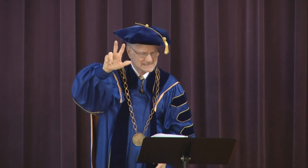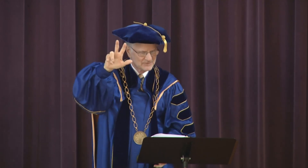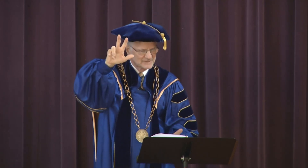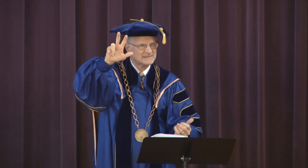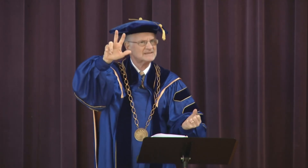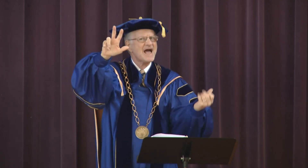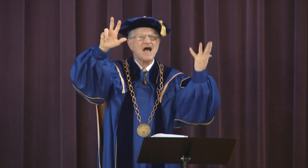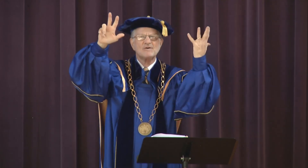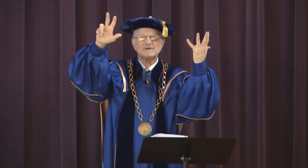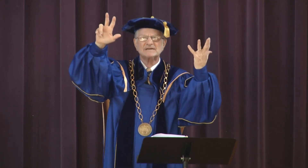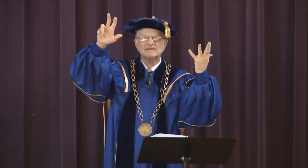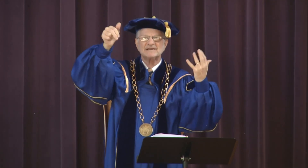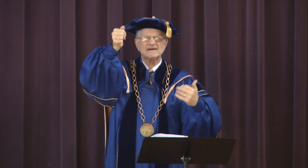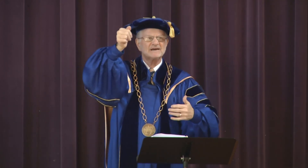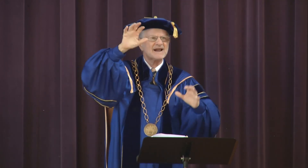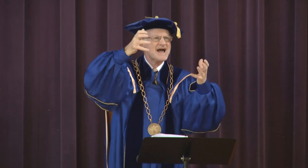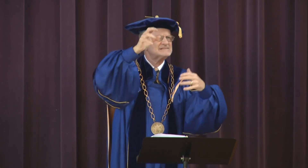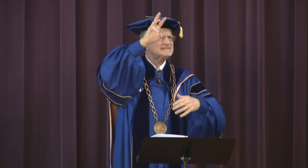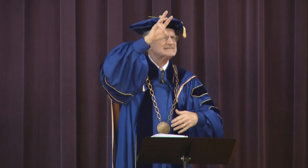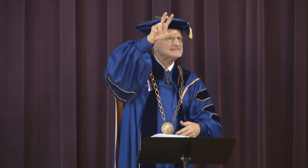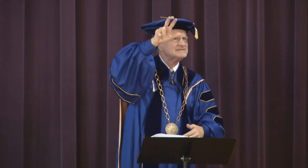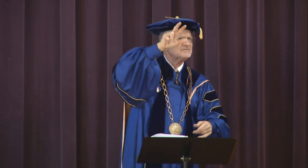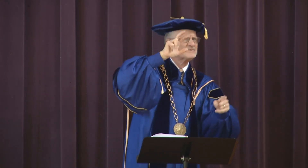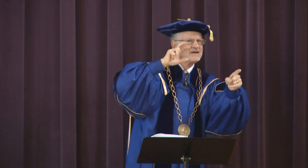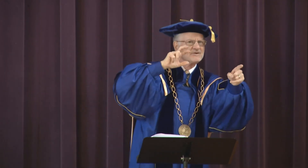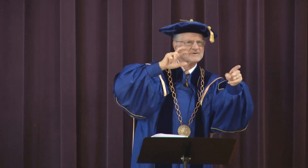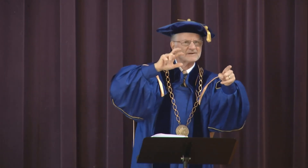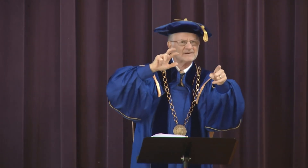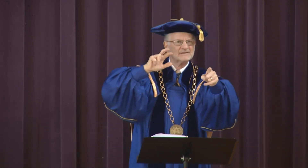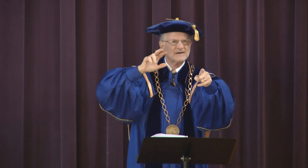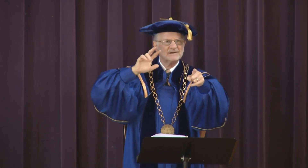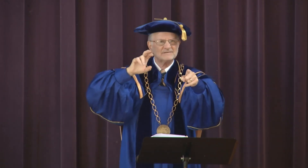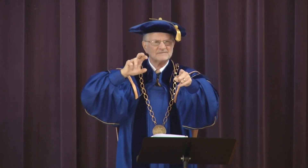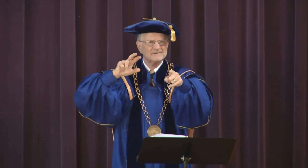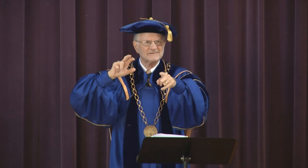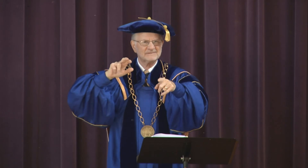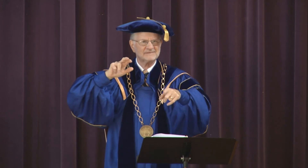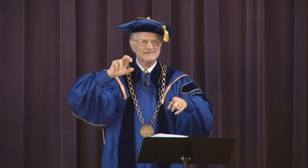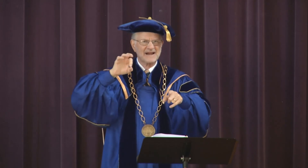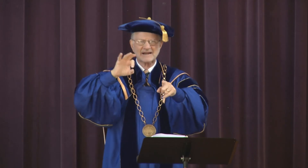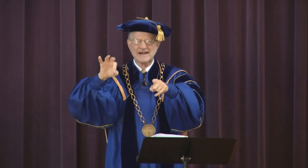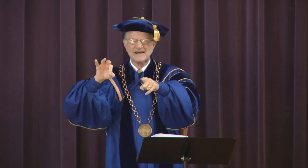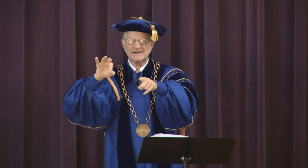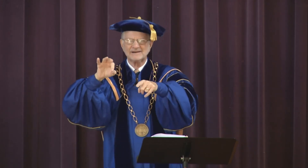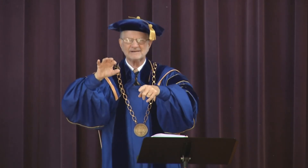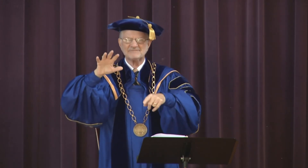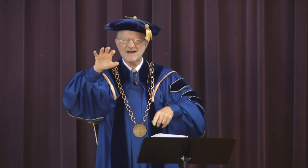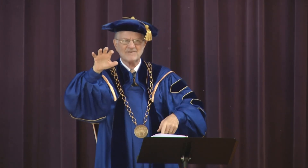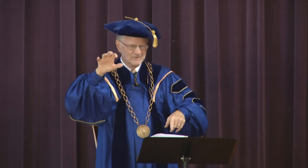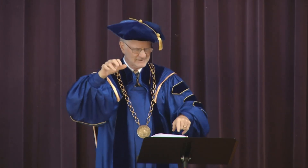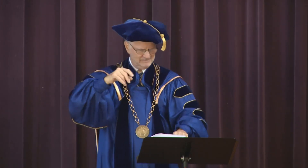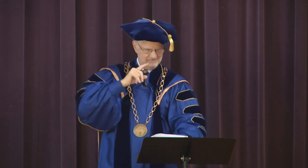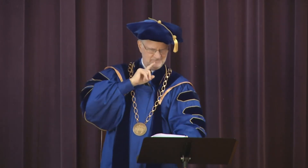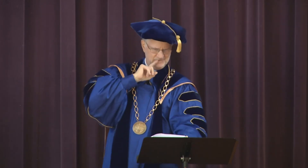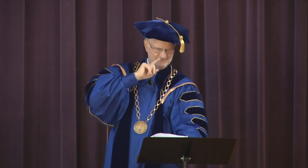In the class of 1963, any guesses as to how many students were enrolled? 300, some are saying, 99,